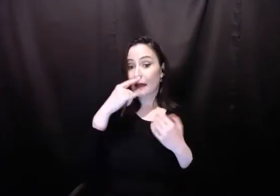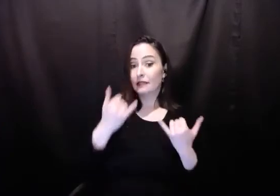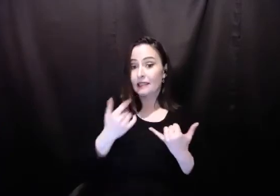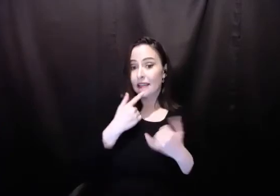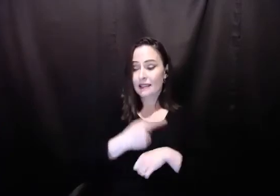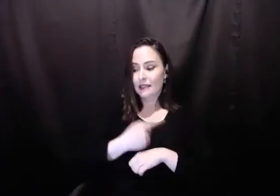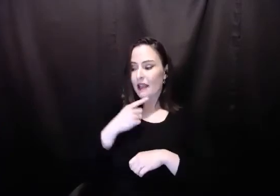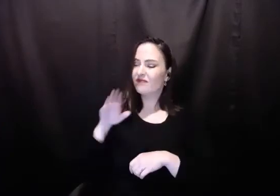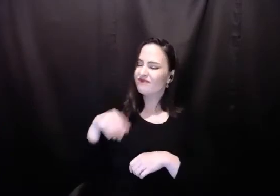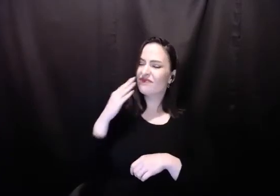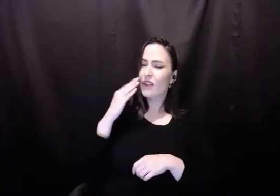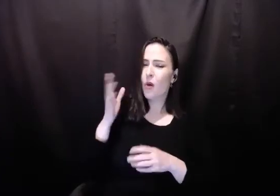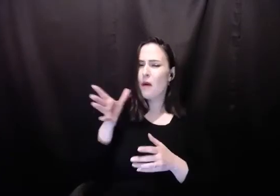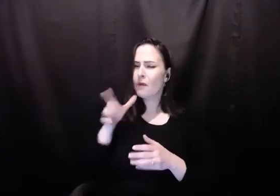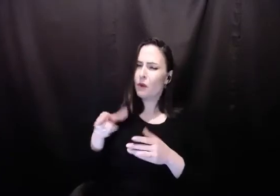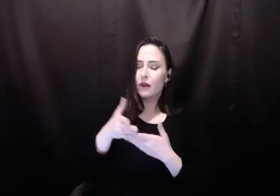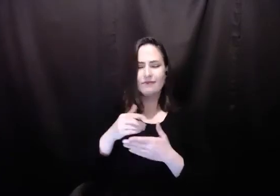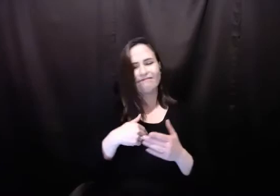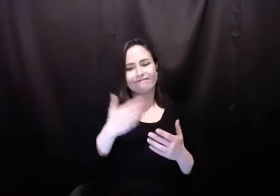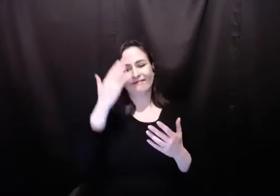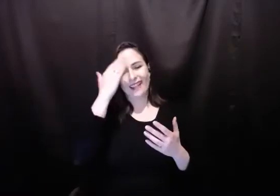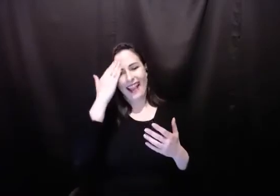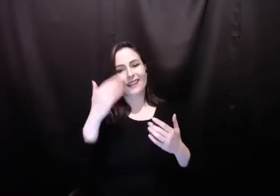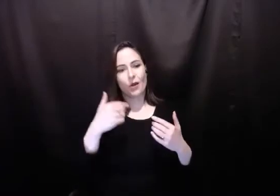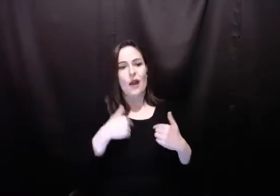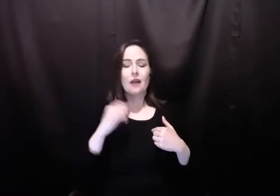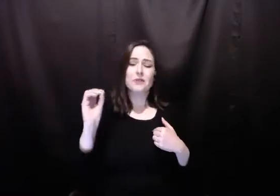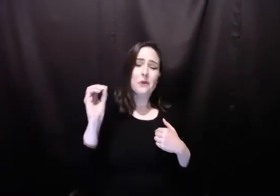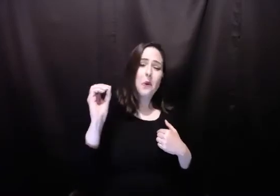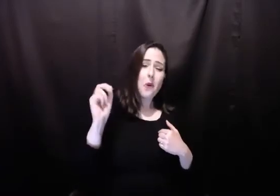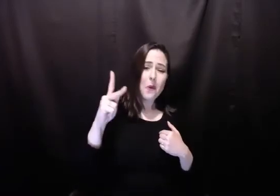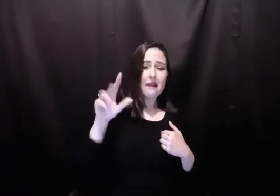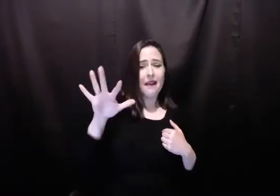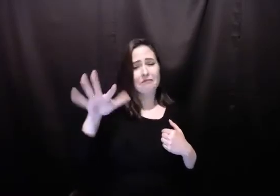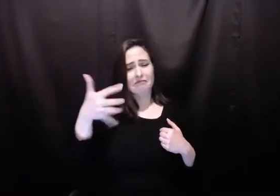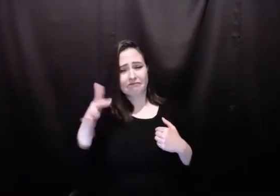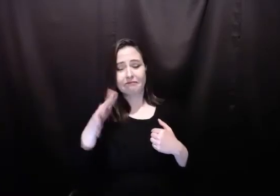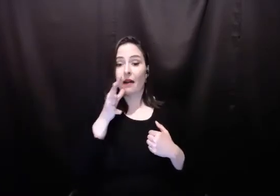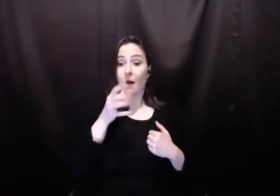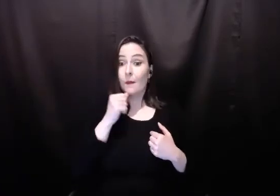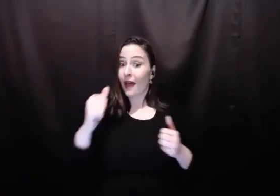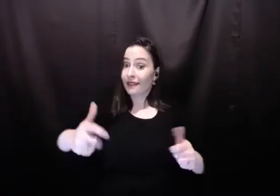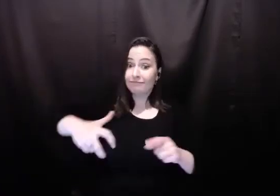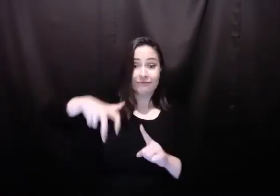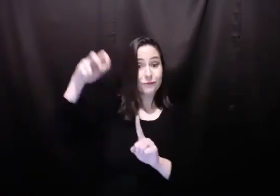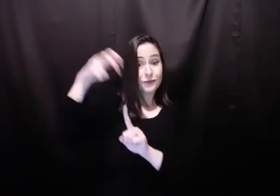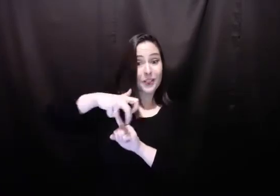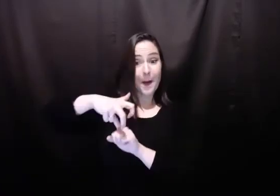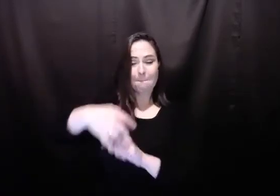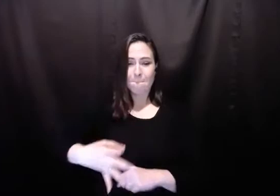a great mom. I just did the best that I could with what I had. Some of you know, when my husband was killed, I took all the kids to a grief